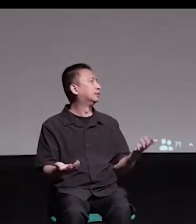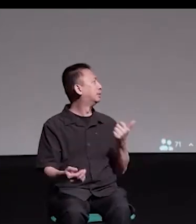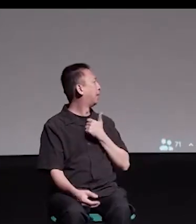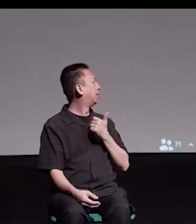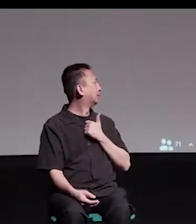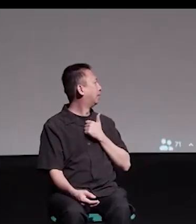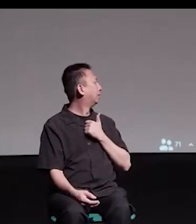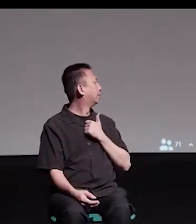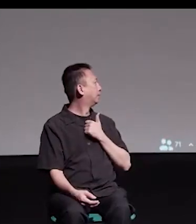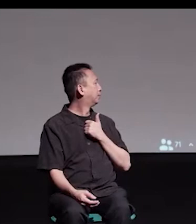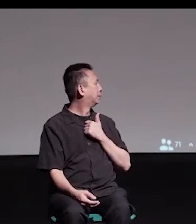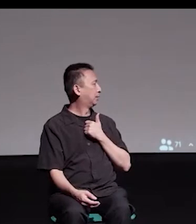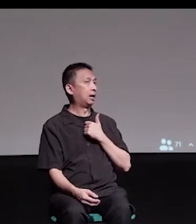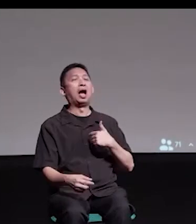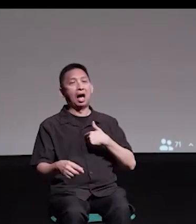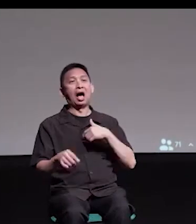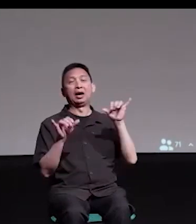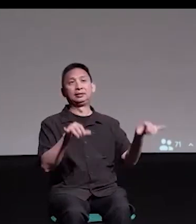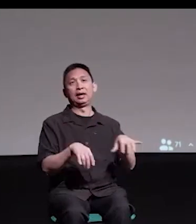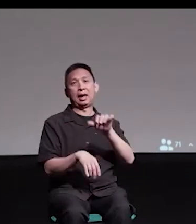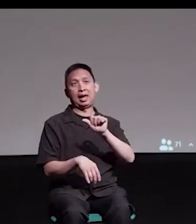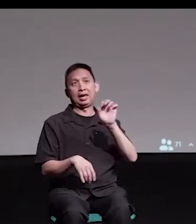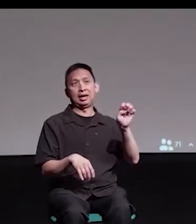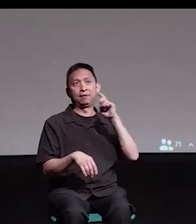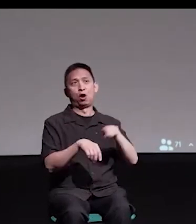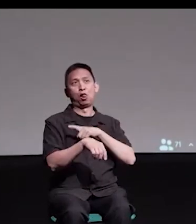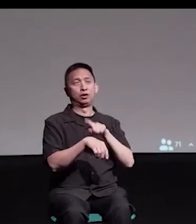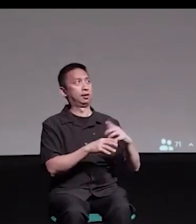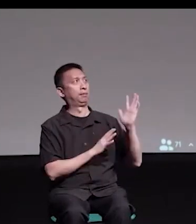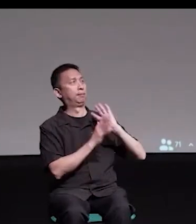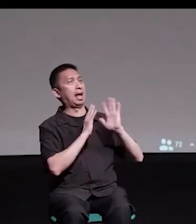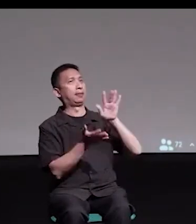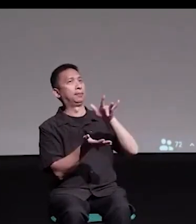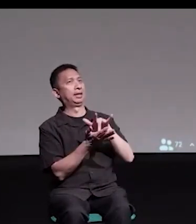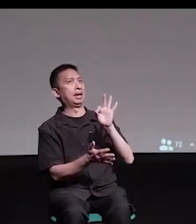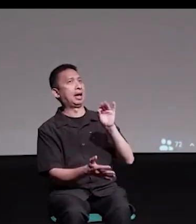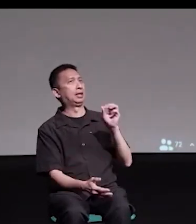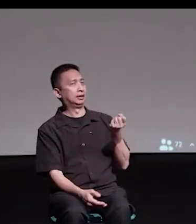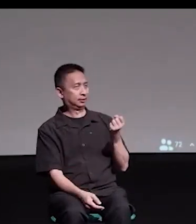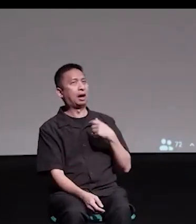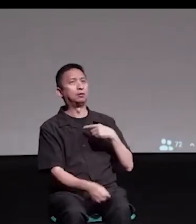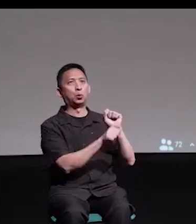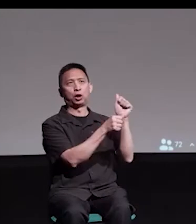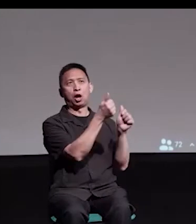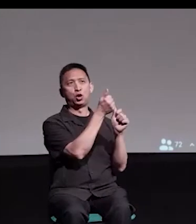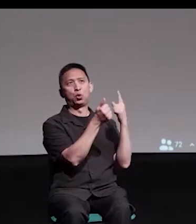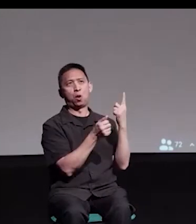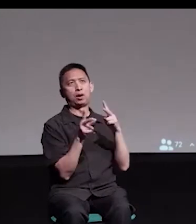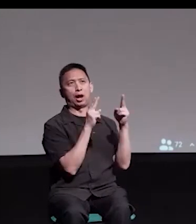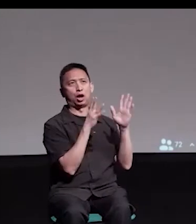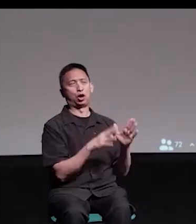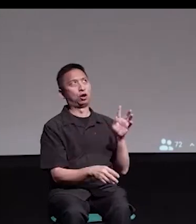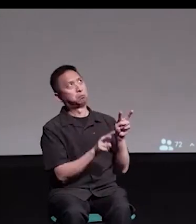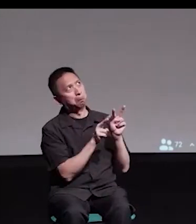I stayed an AE for a very long time in the mid-90s with one editor, it was a